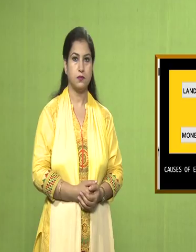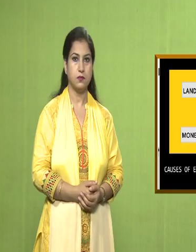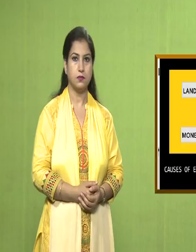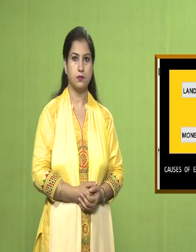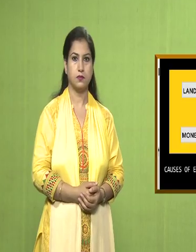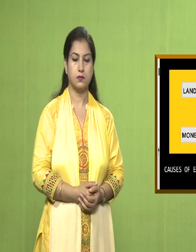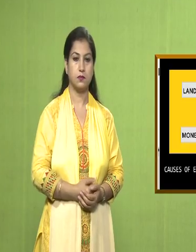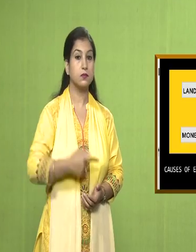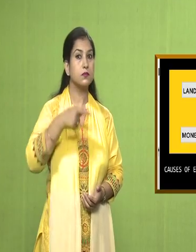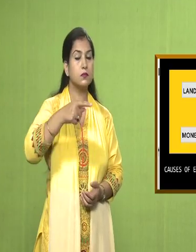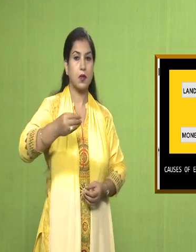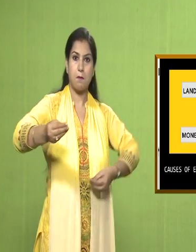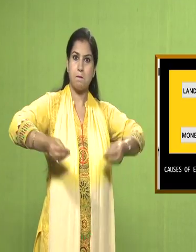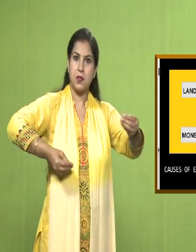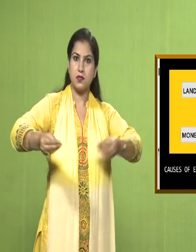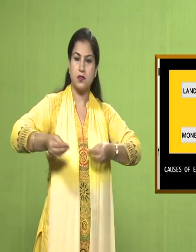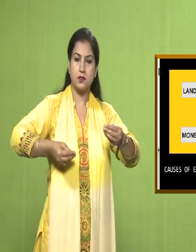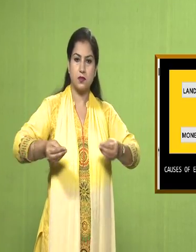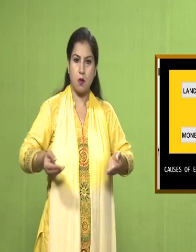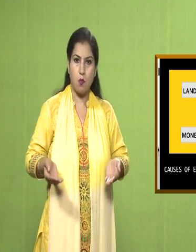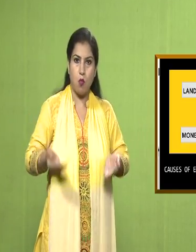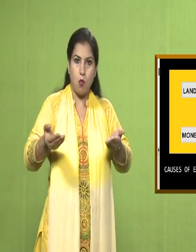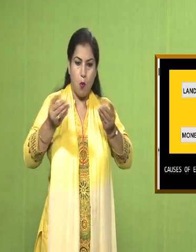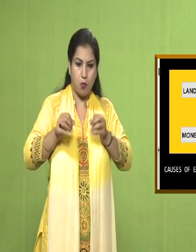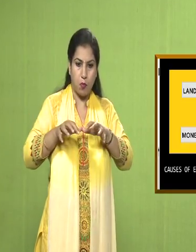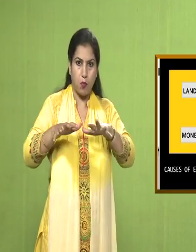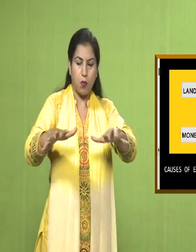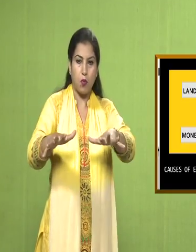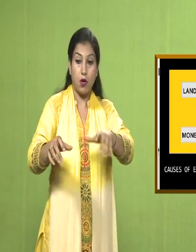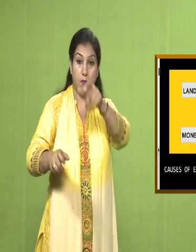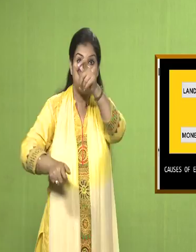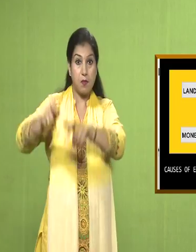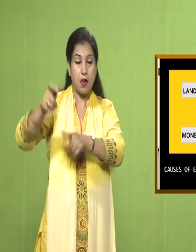powerful merchant class was born during this period.